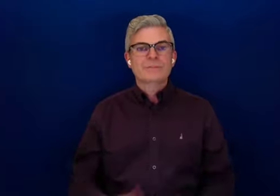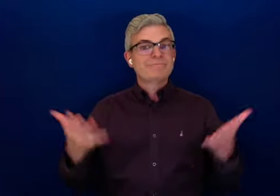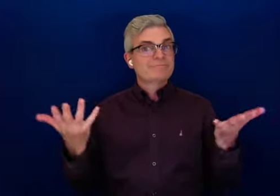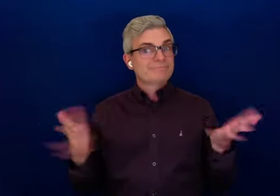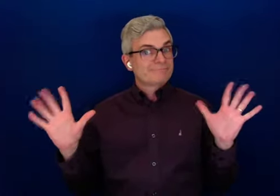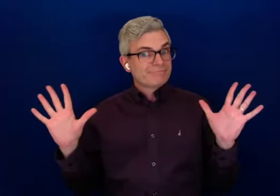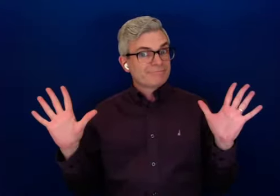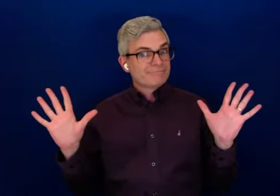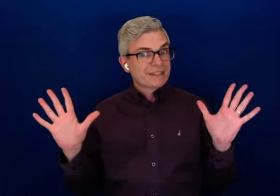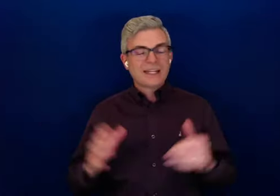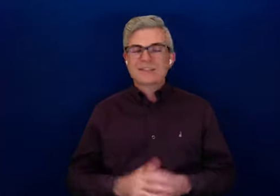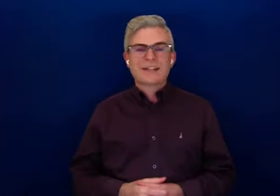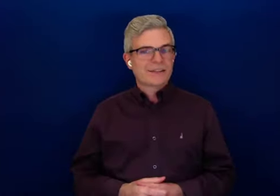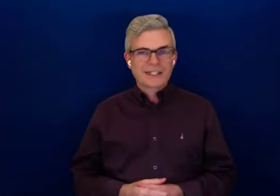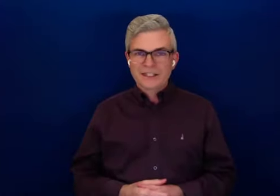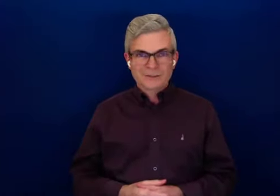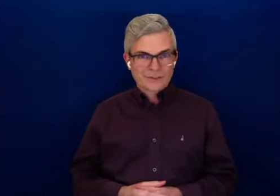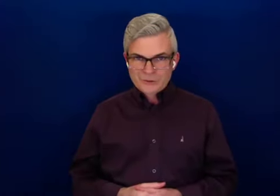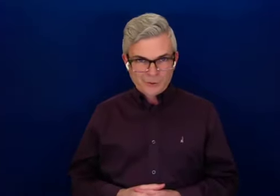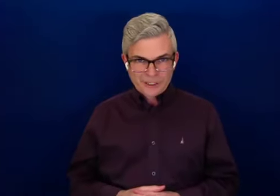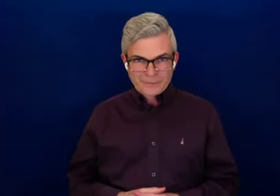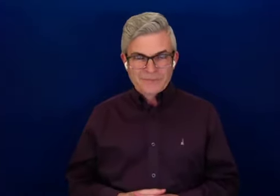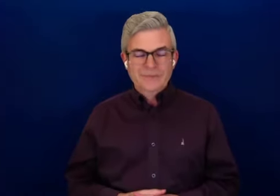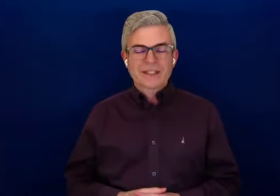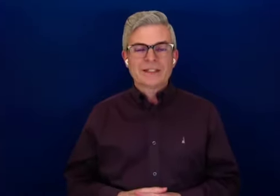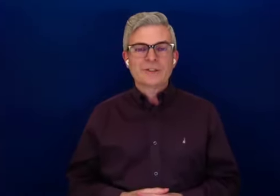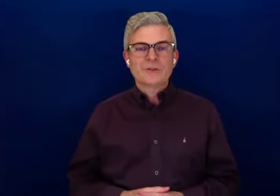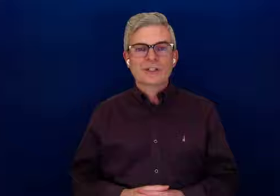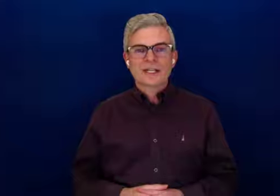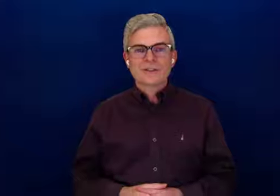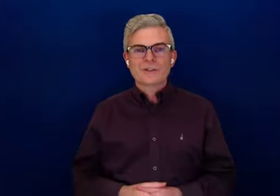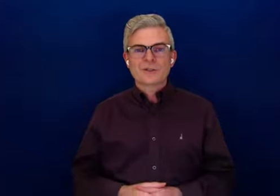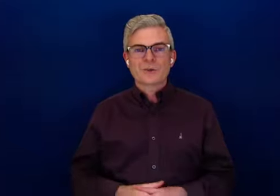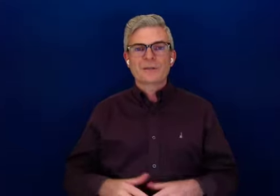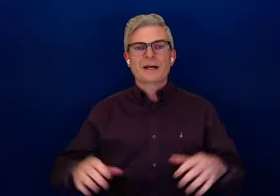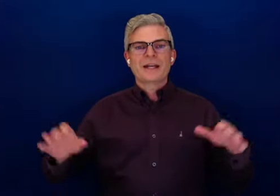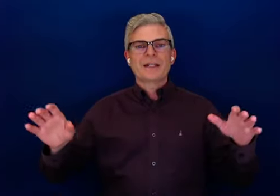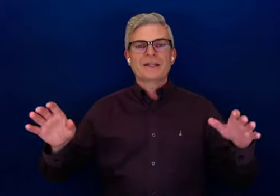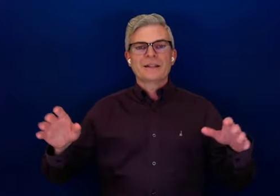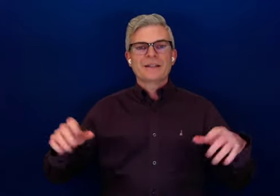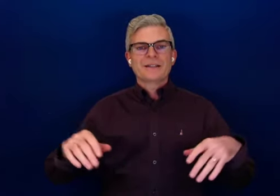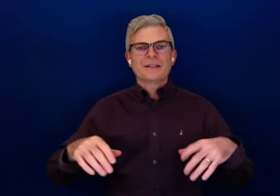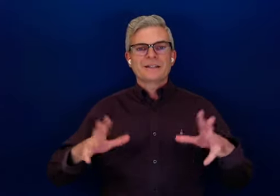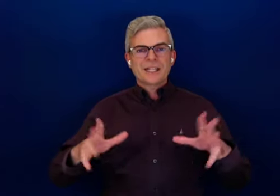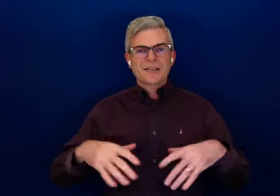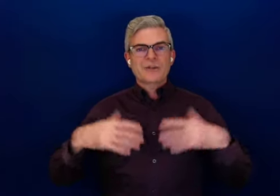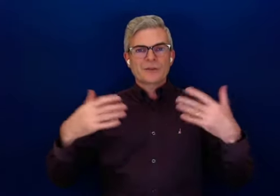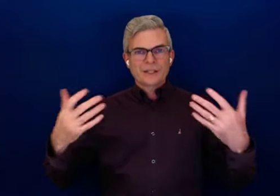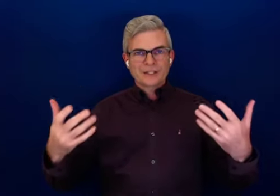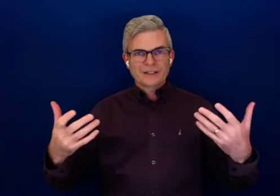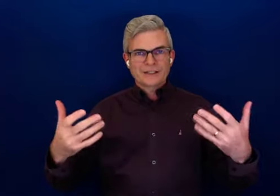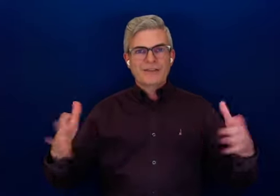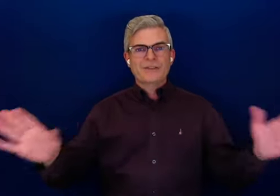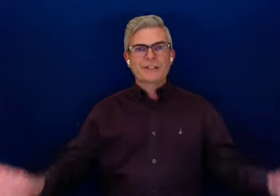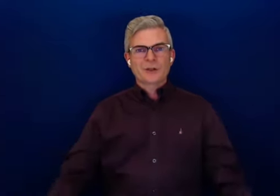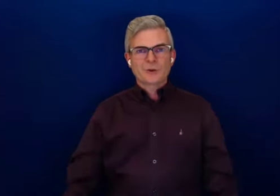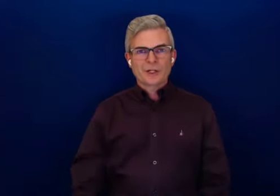So that's not the end of the story. You should end the story by saying your thing and then lowering